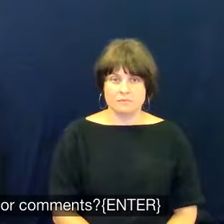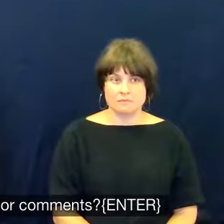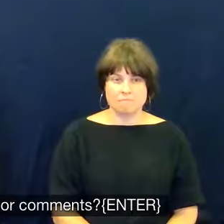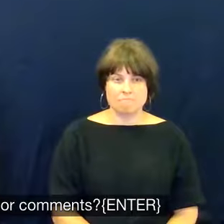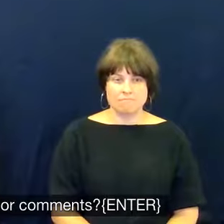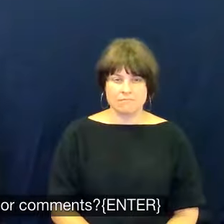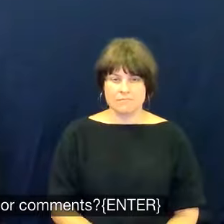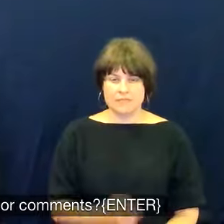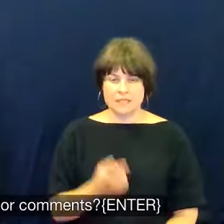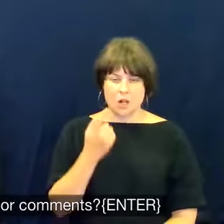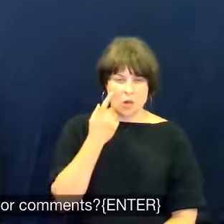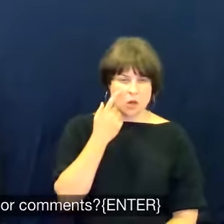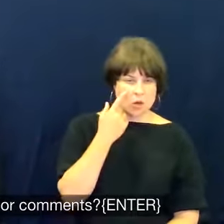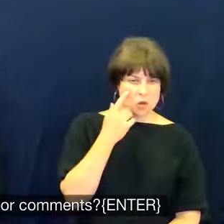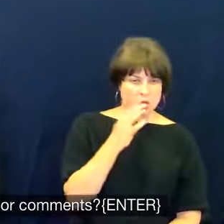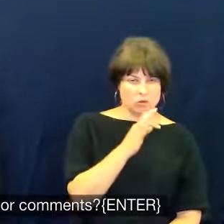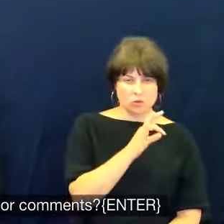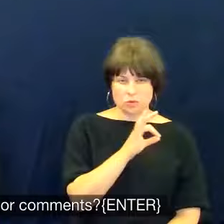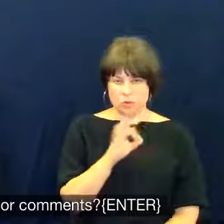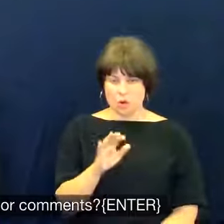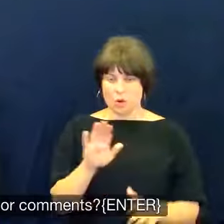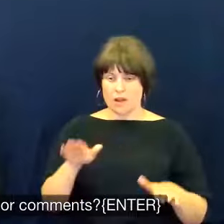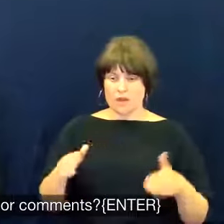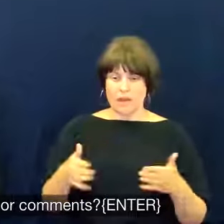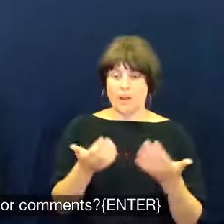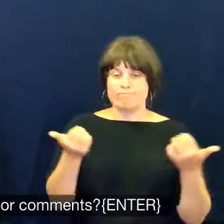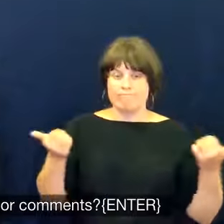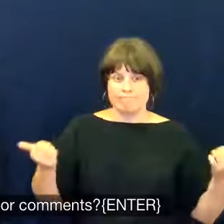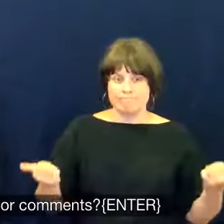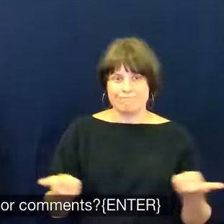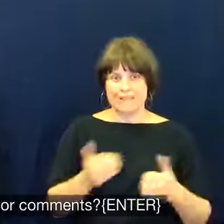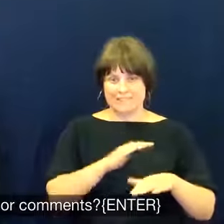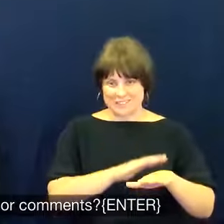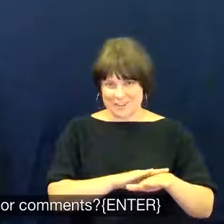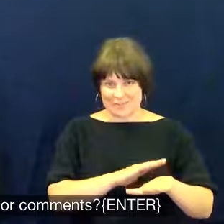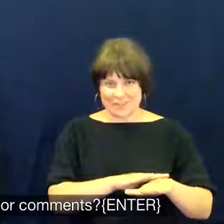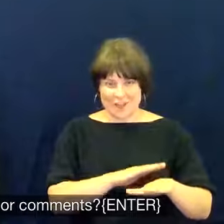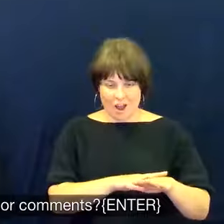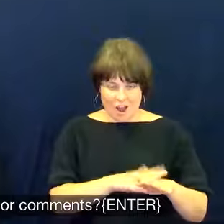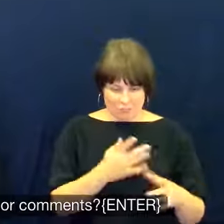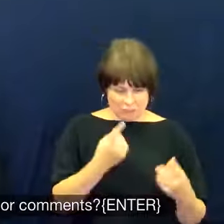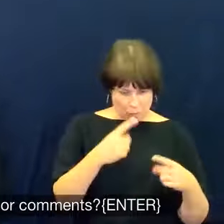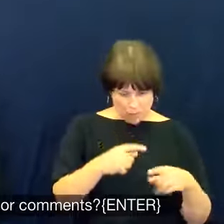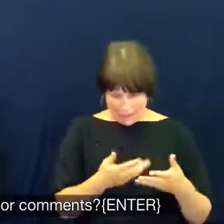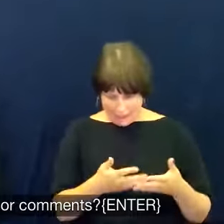It's looking like no. I just allow plenty of time because it can take a while to navigate around your